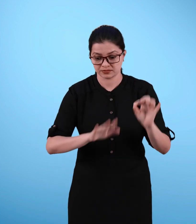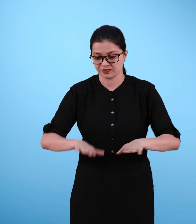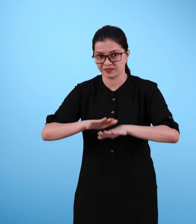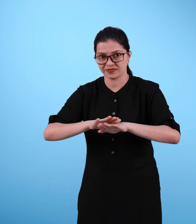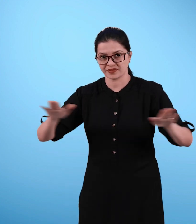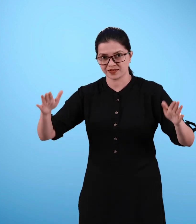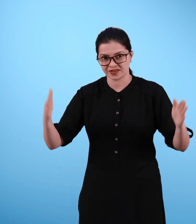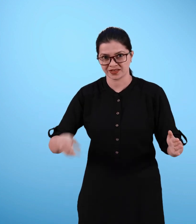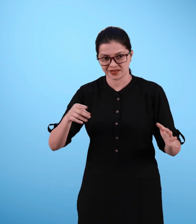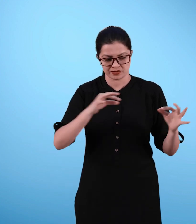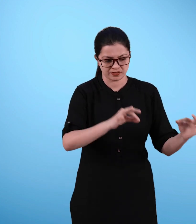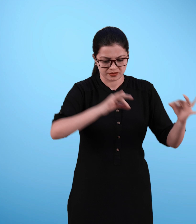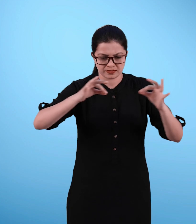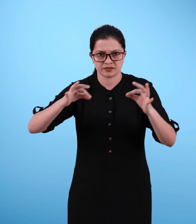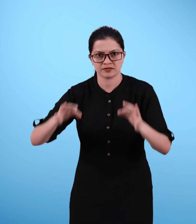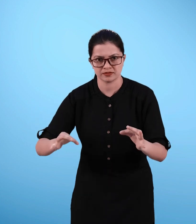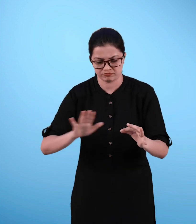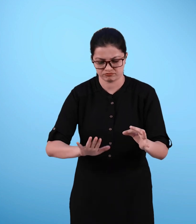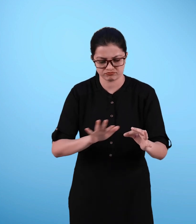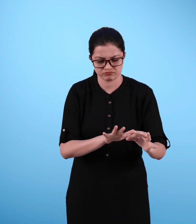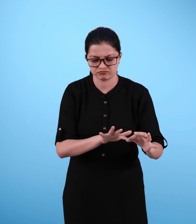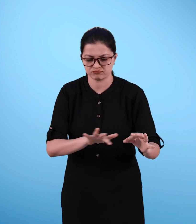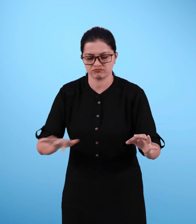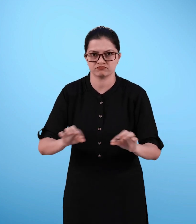this piece of yarn on the table.